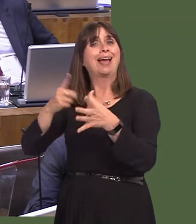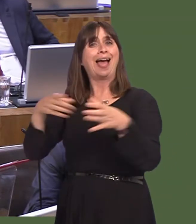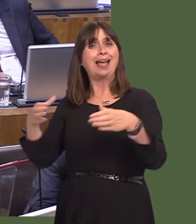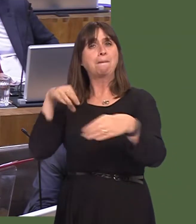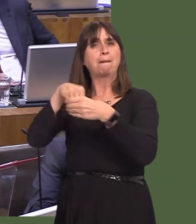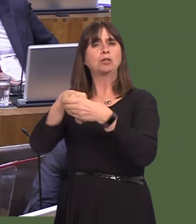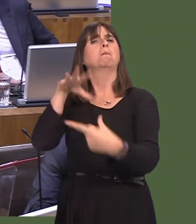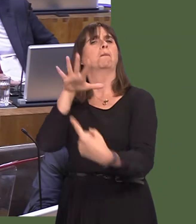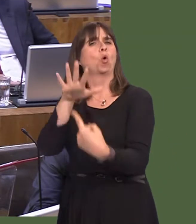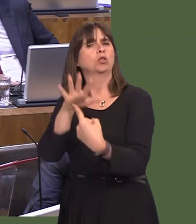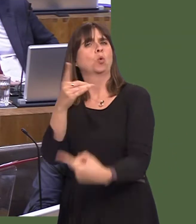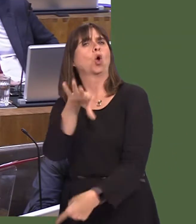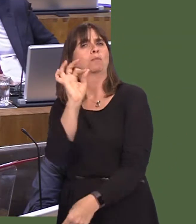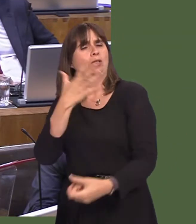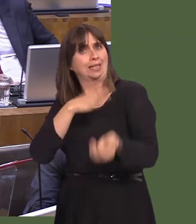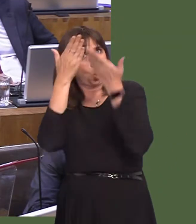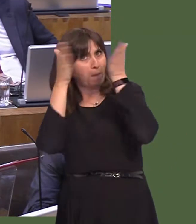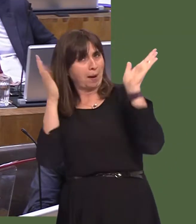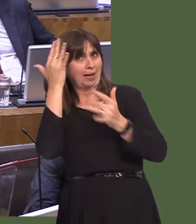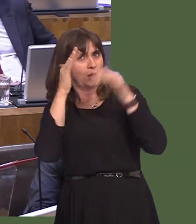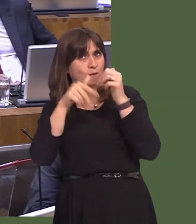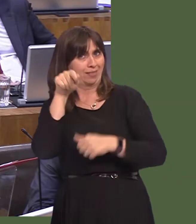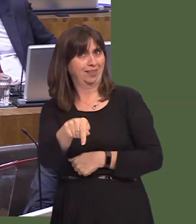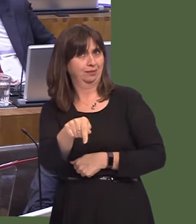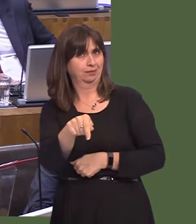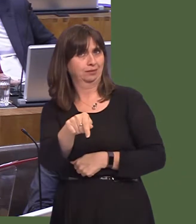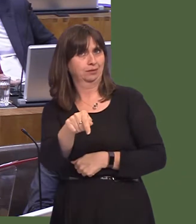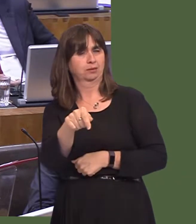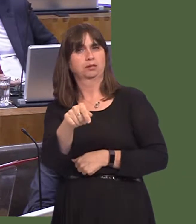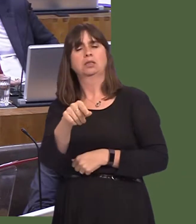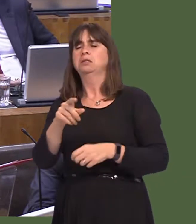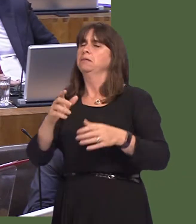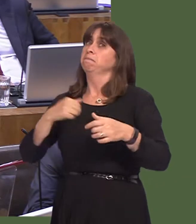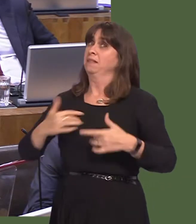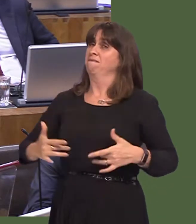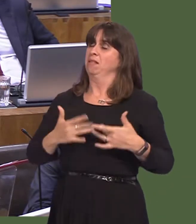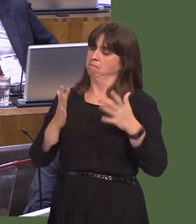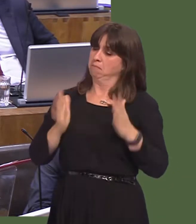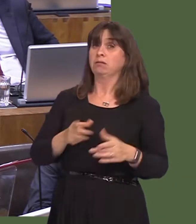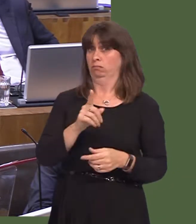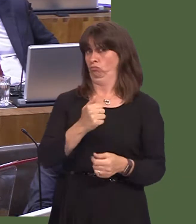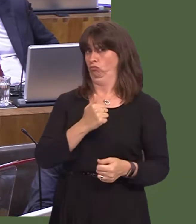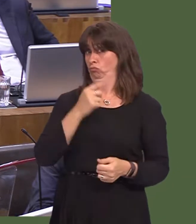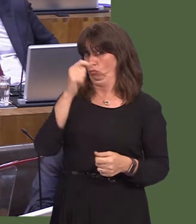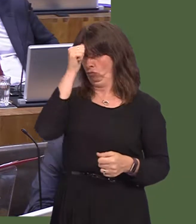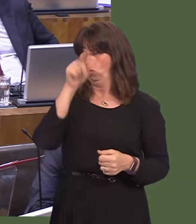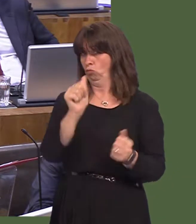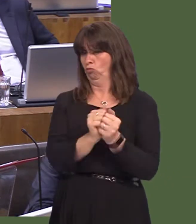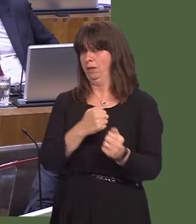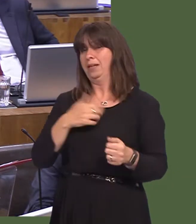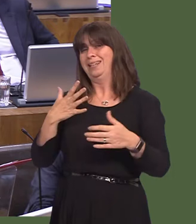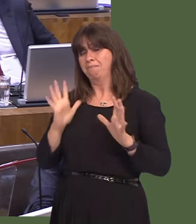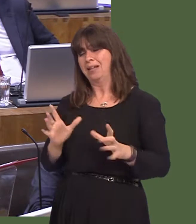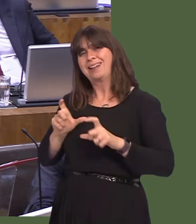an important option that needs to be kept open. What is absolutely non-negotiable to my mind, and I know she'll agree with this, is that we need to stay